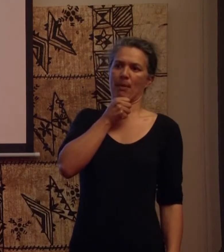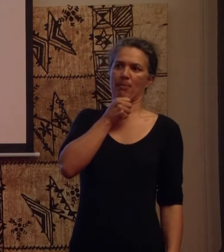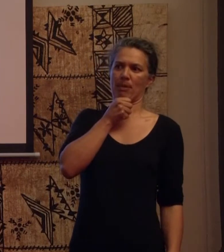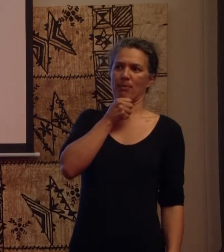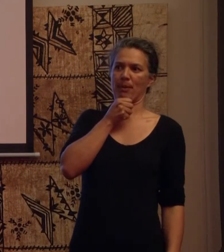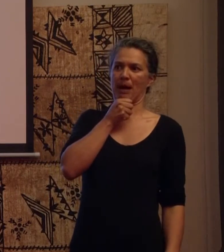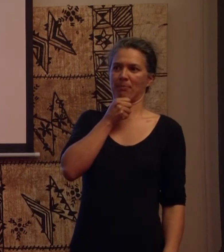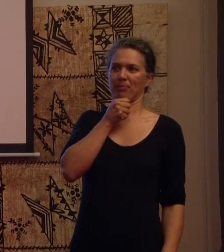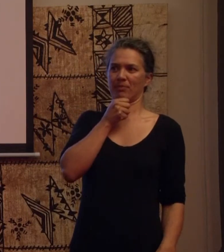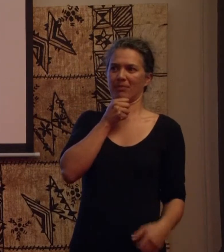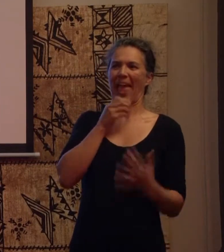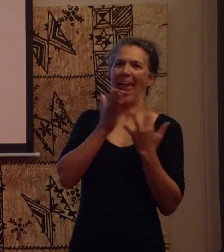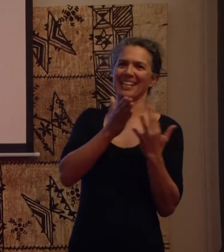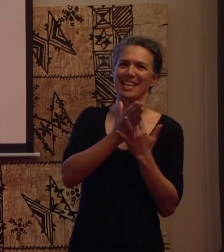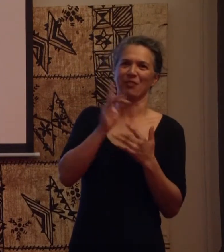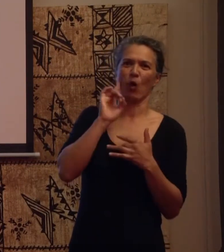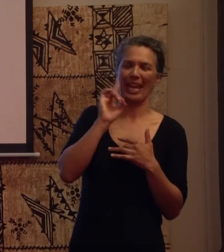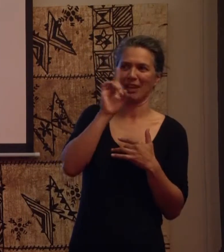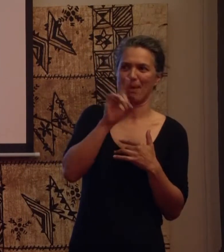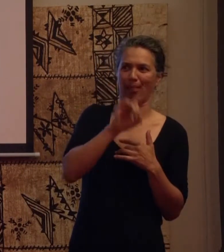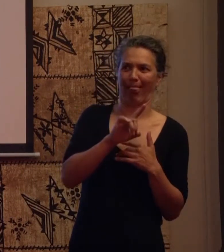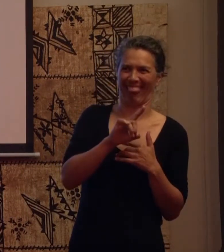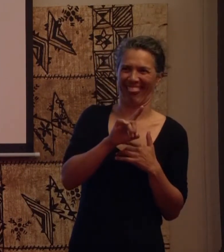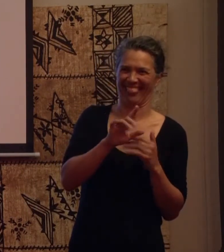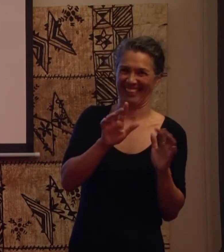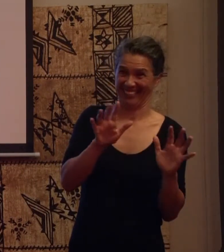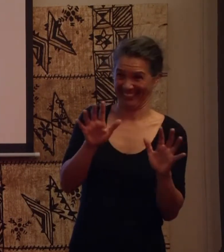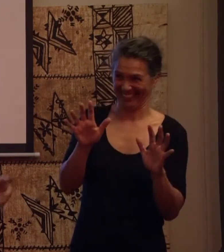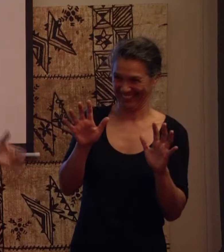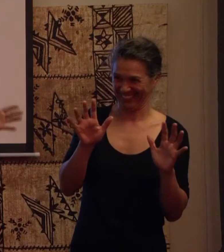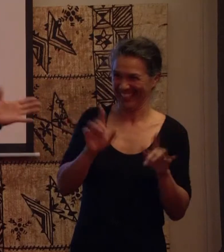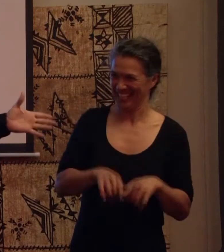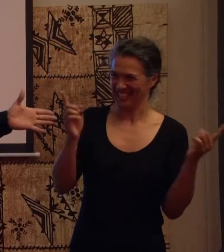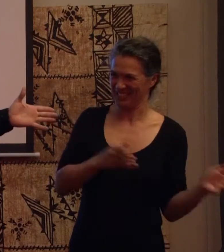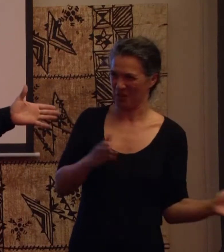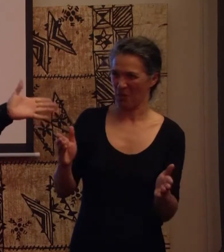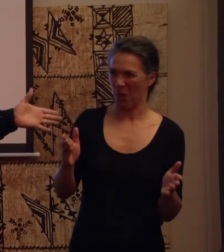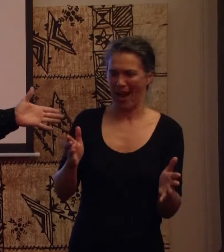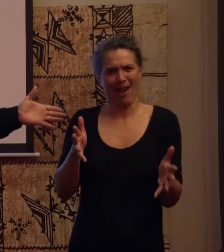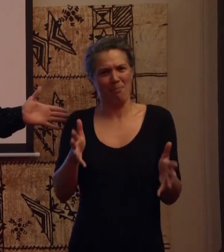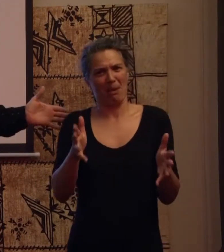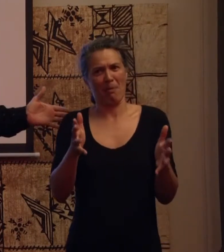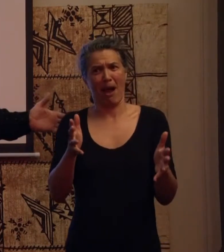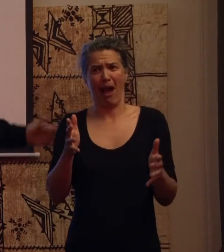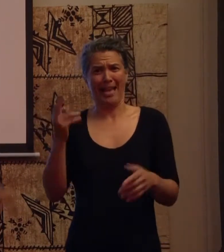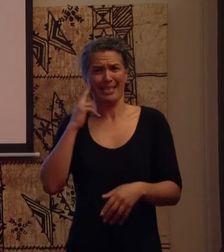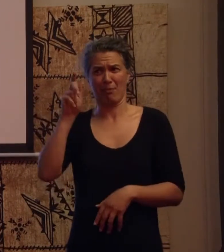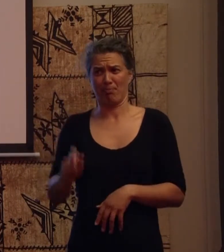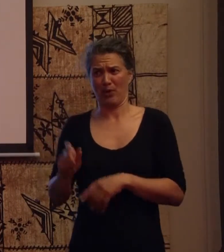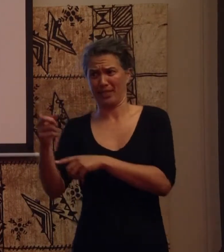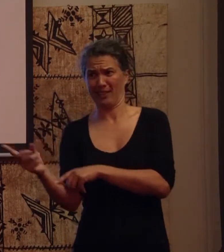for us hearing people. So they won't be up on stage. Usually it's a great part of the evening is to have a sign language presenter on stage with